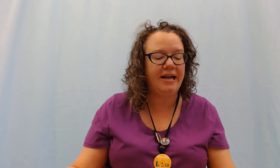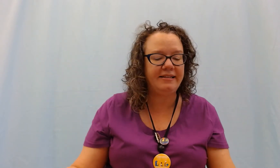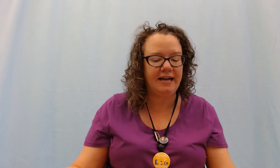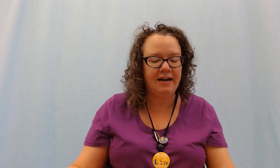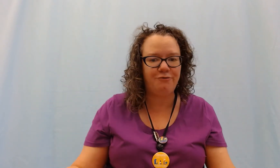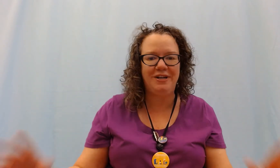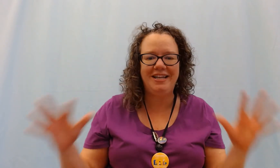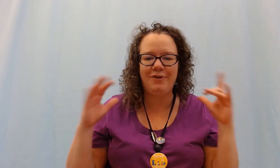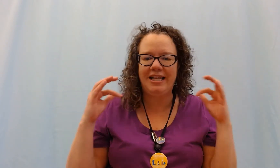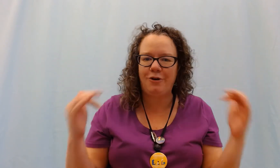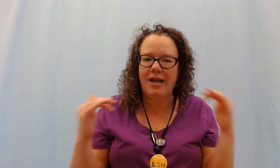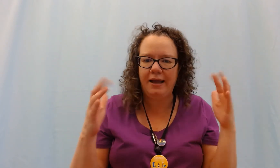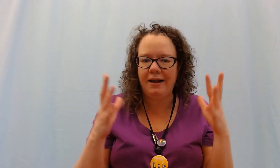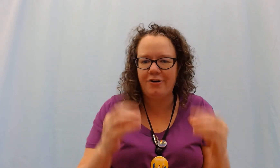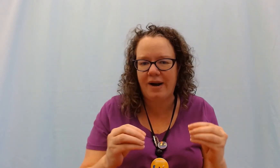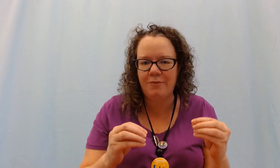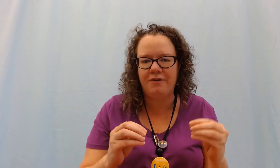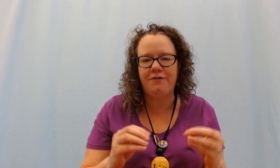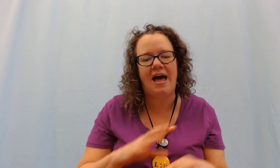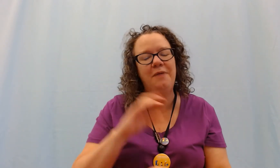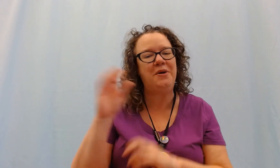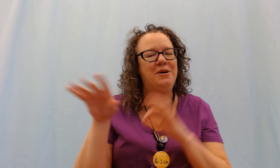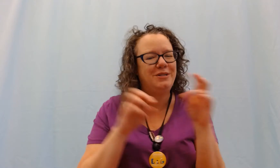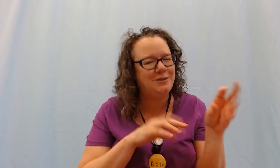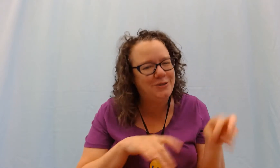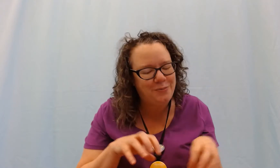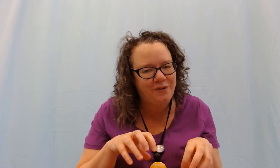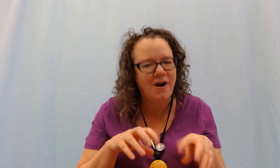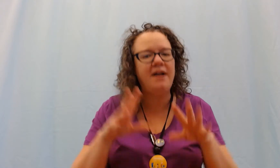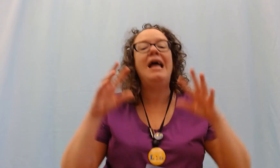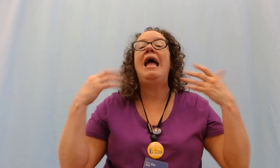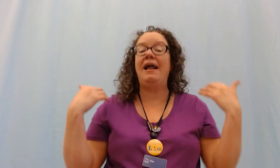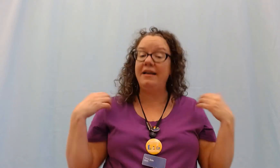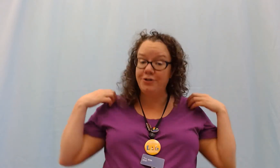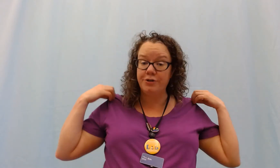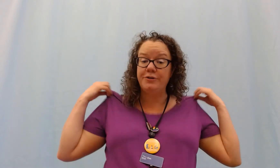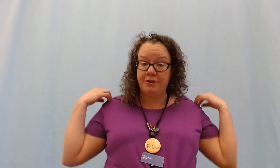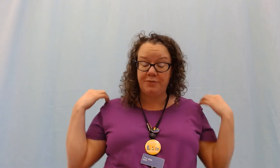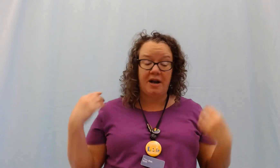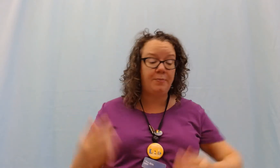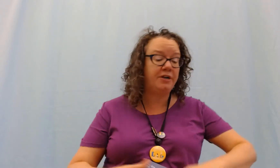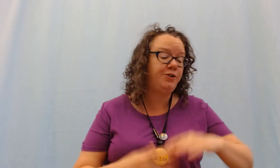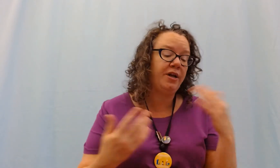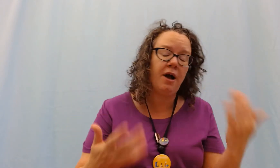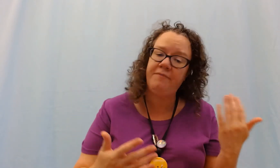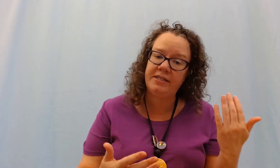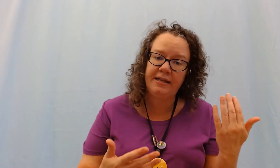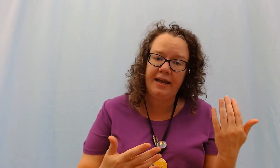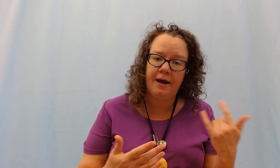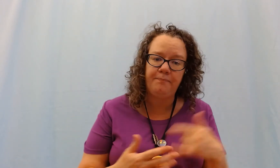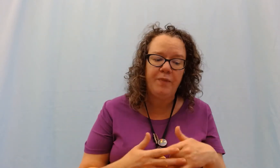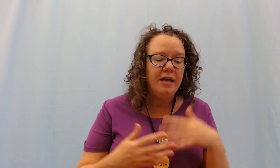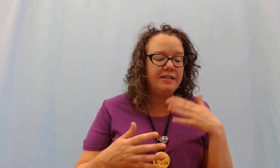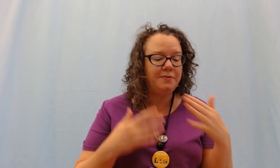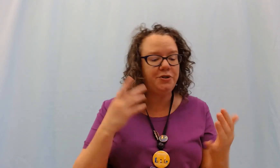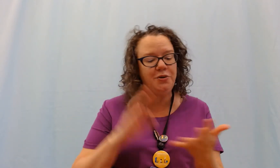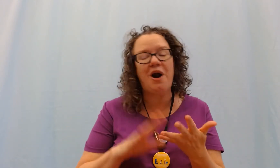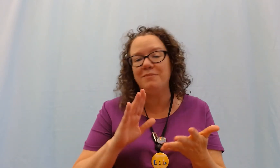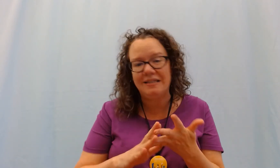it's a really, really quick and great one for that, but also super fun and introducing those body parts. You can obviously substitute arms and